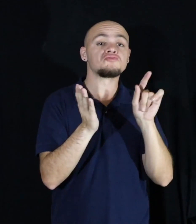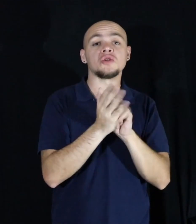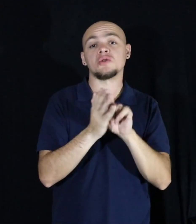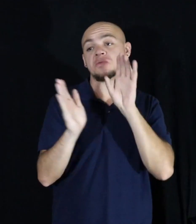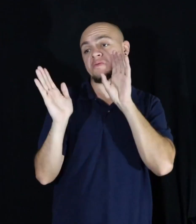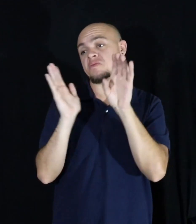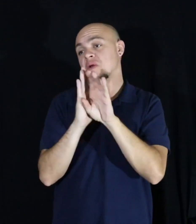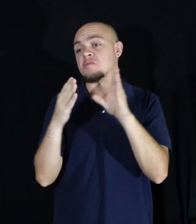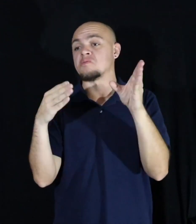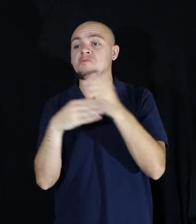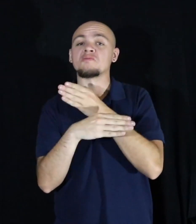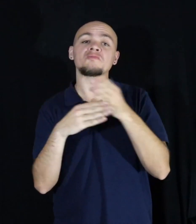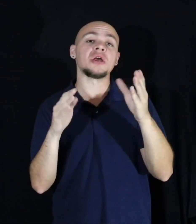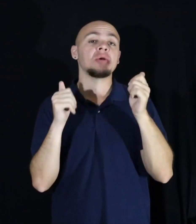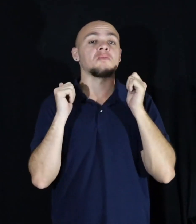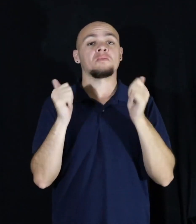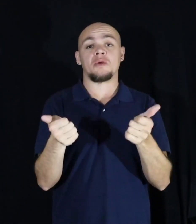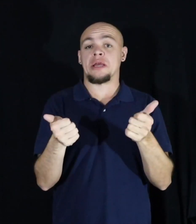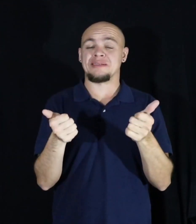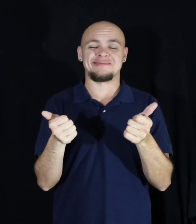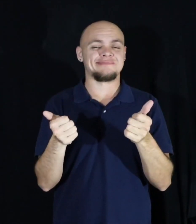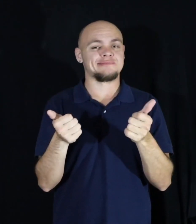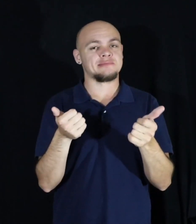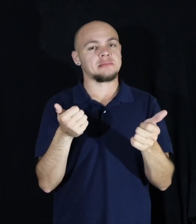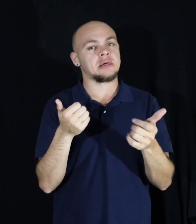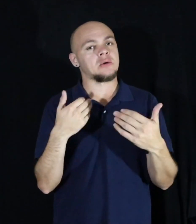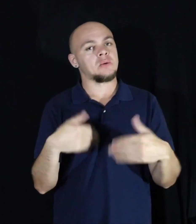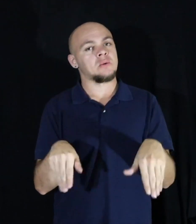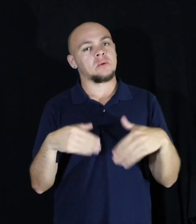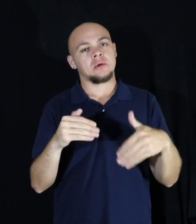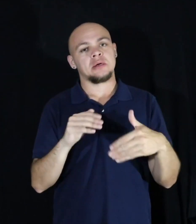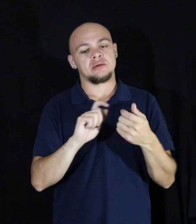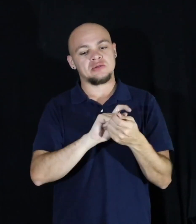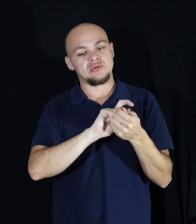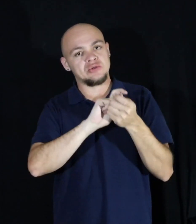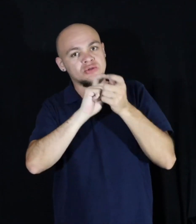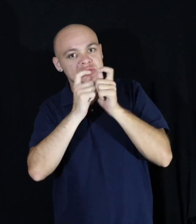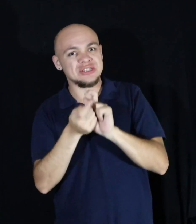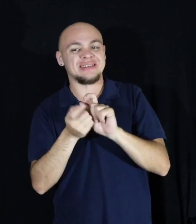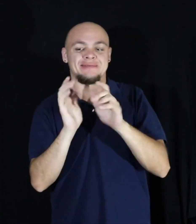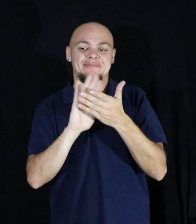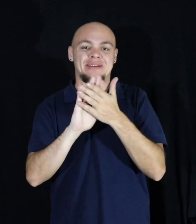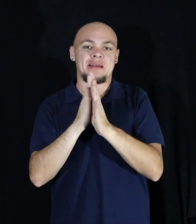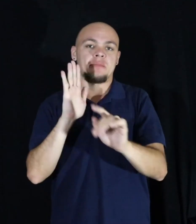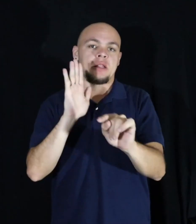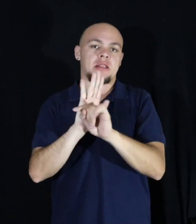photos, videos and music. But it's too easy for social media to be used negatively.